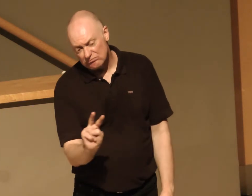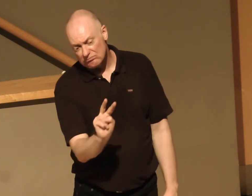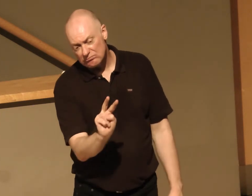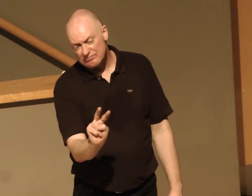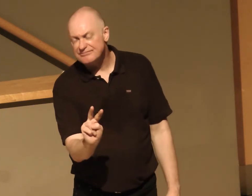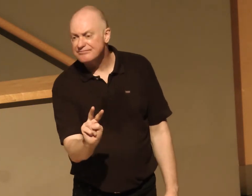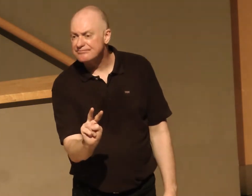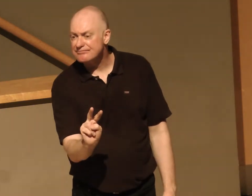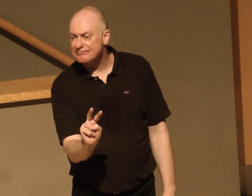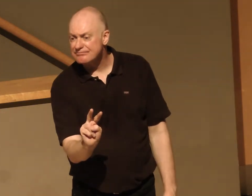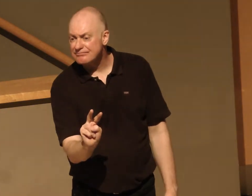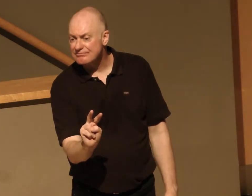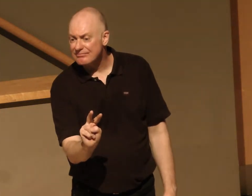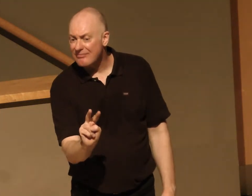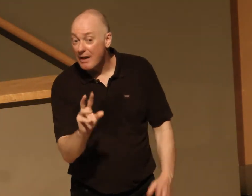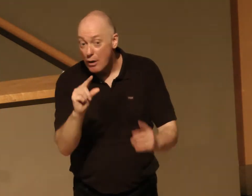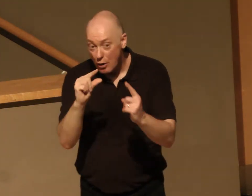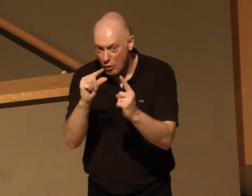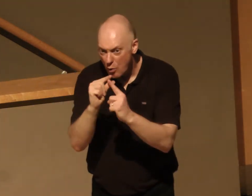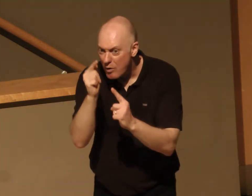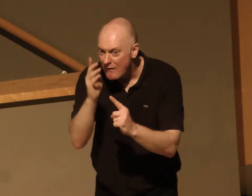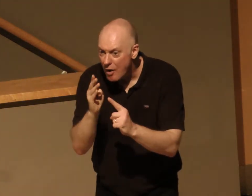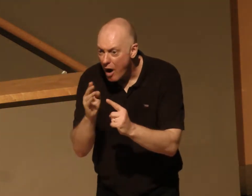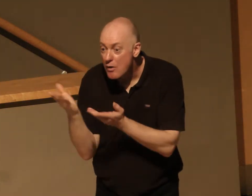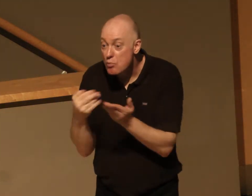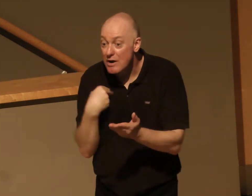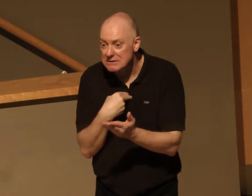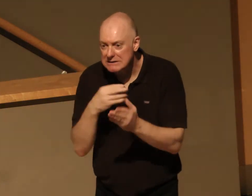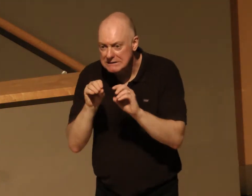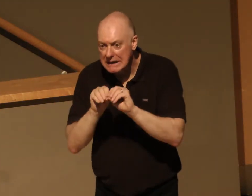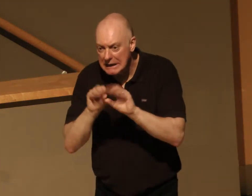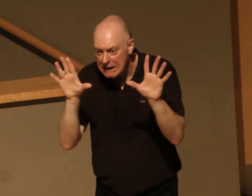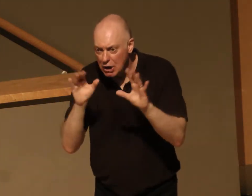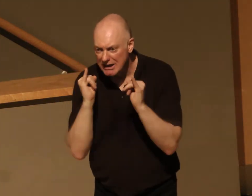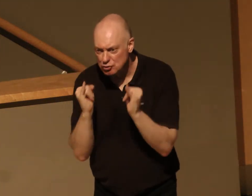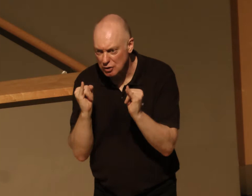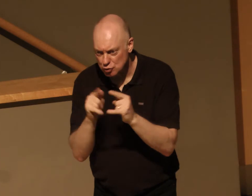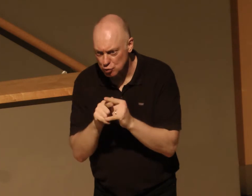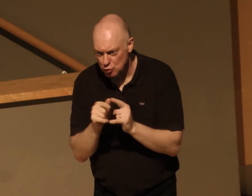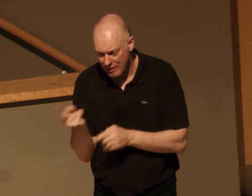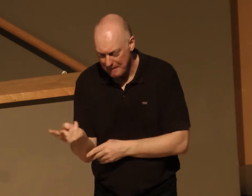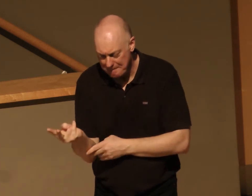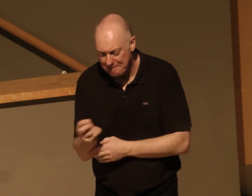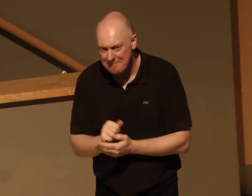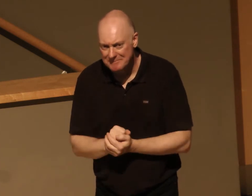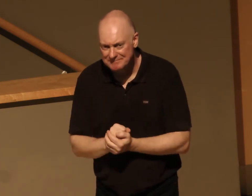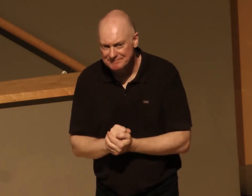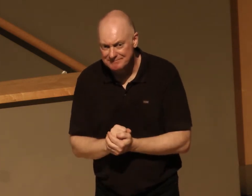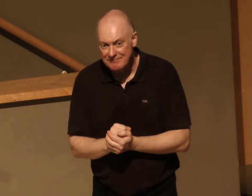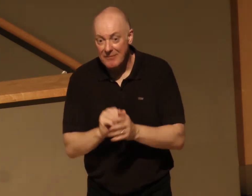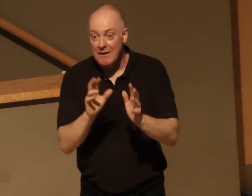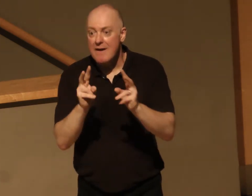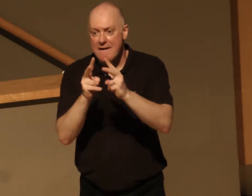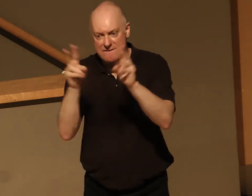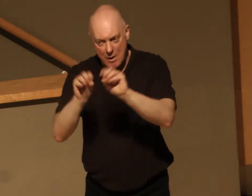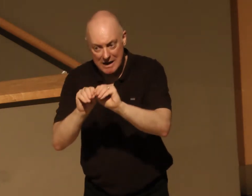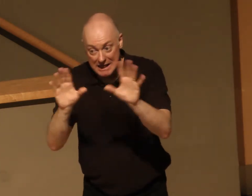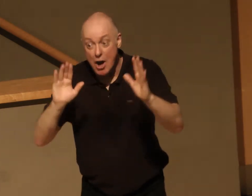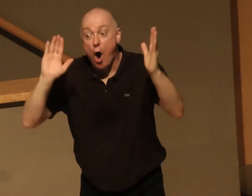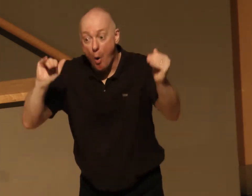And the word of God brings us some very clear instruction to them and some very clear hope for them